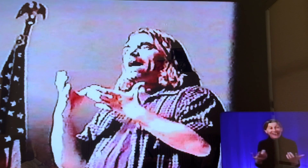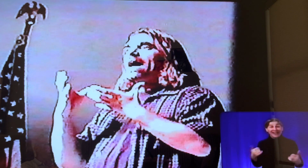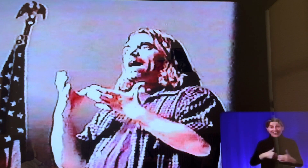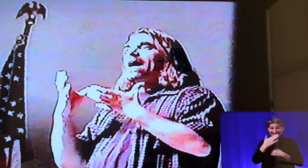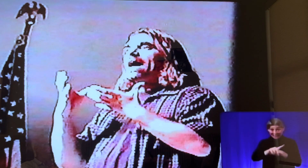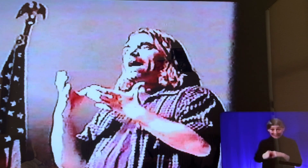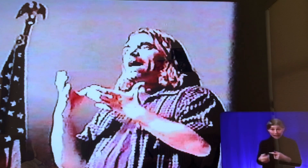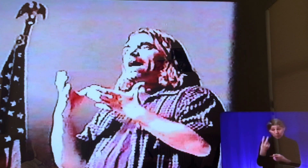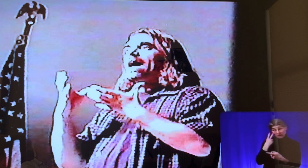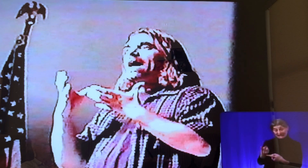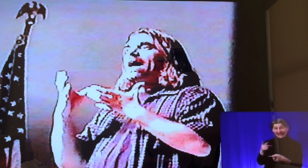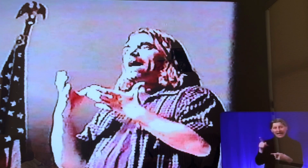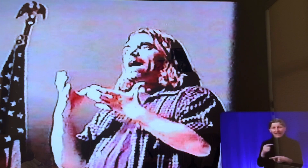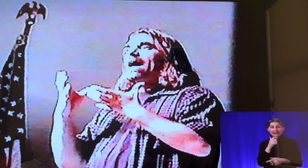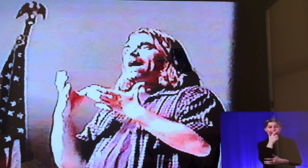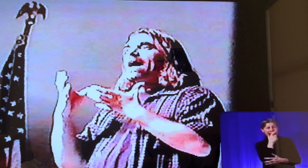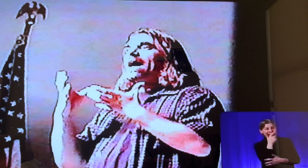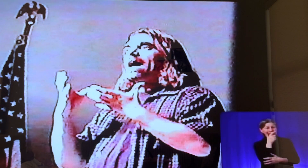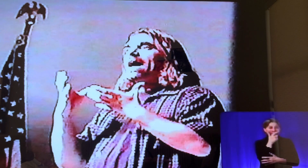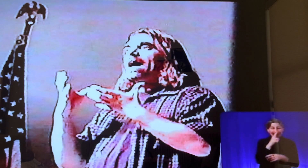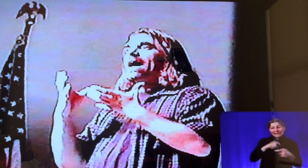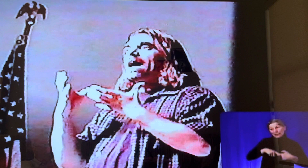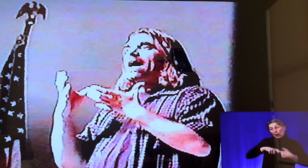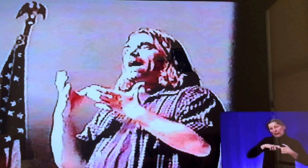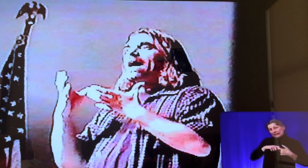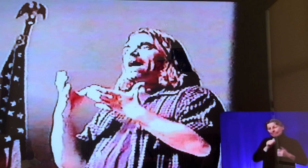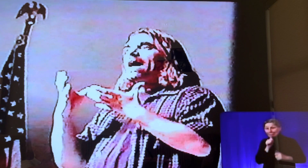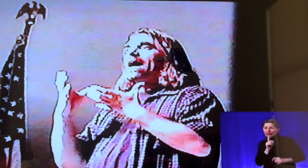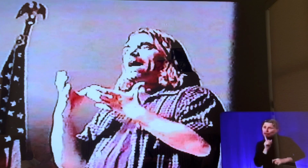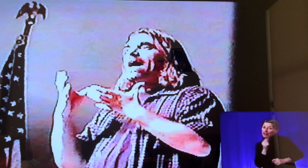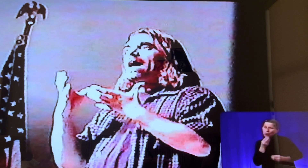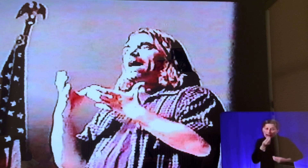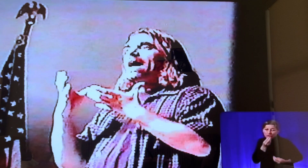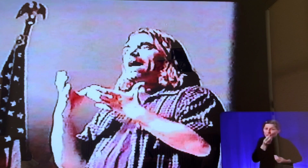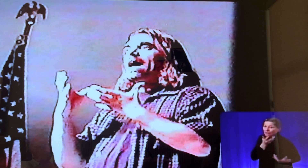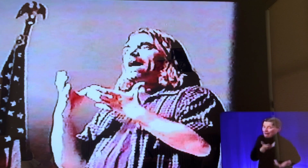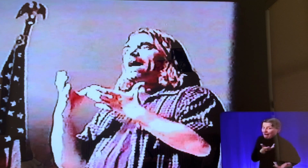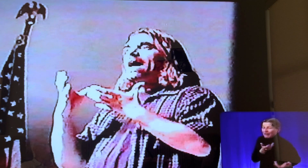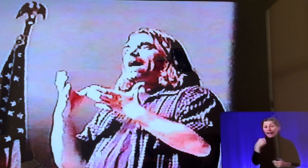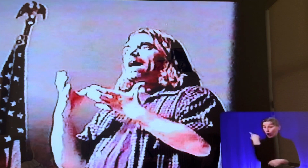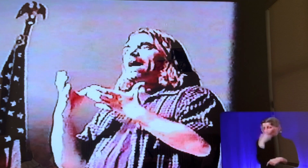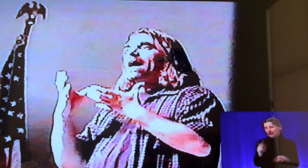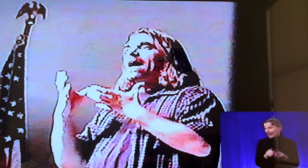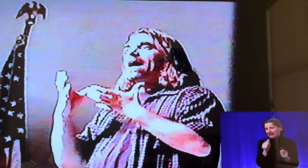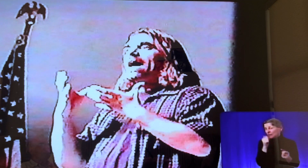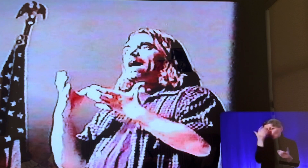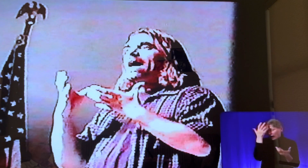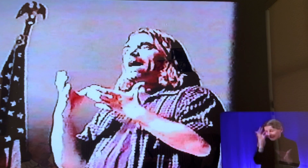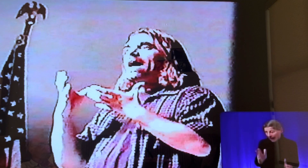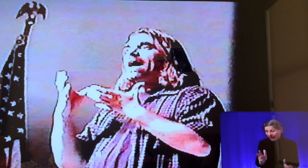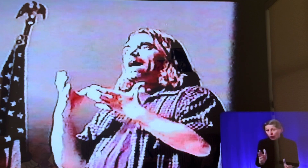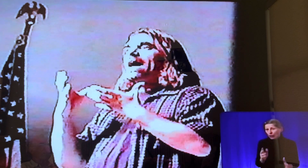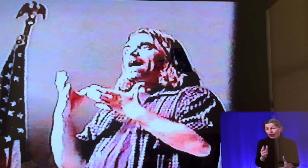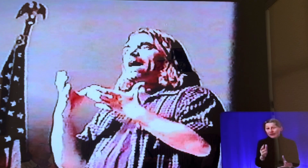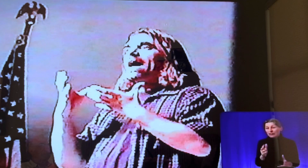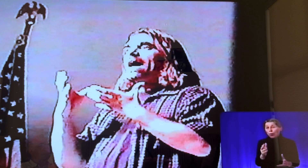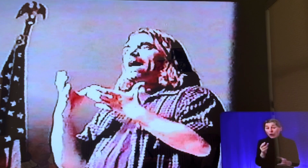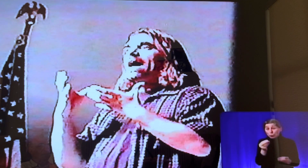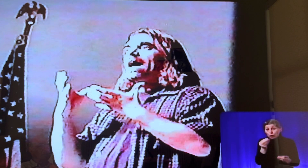him kind of stalling. He really doesn't want to tell, it looks like he doesn't want to tell you why he got kicked out. So using because